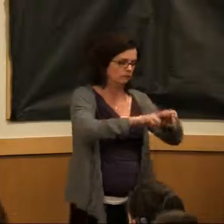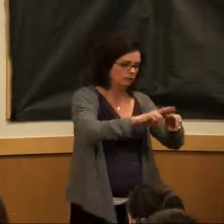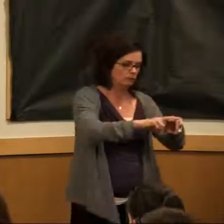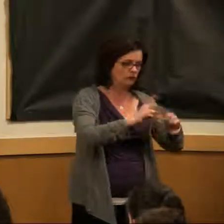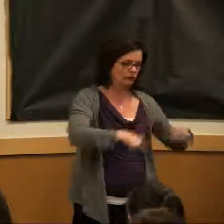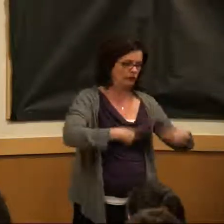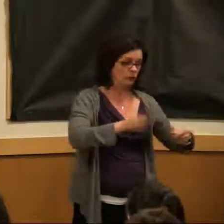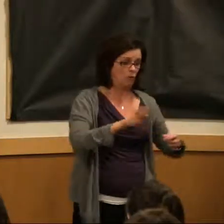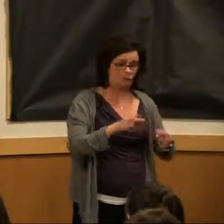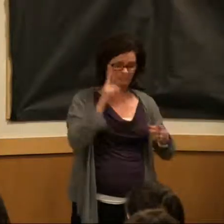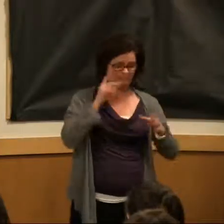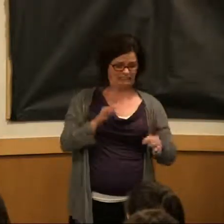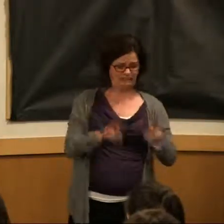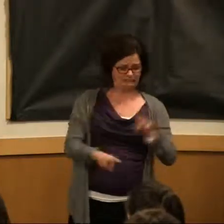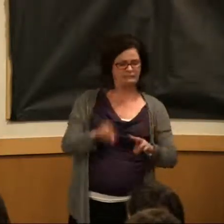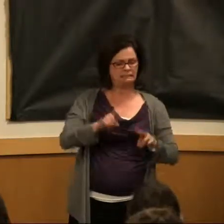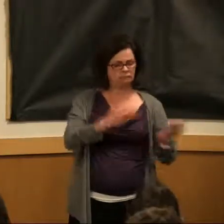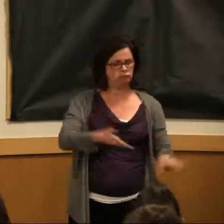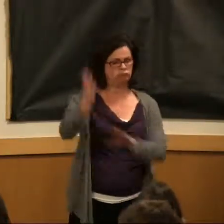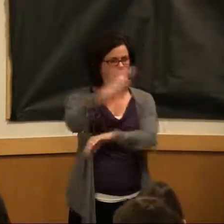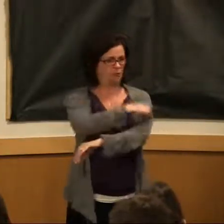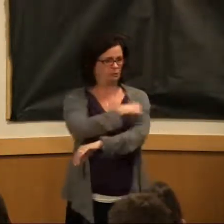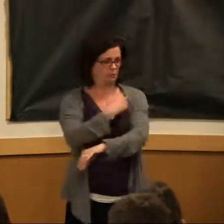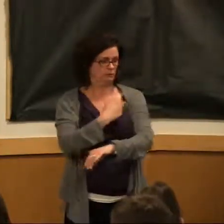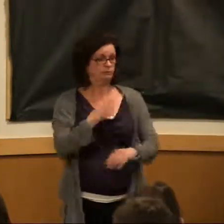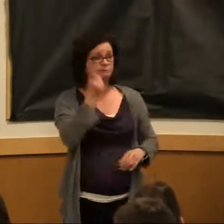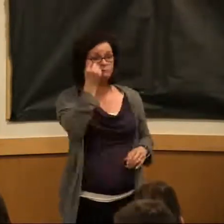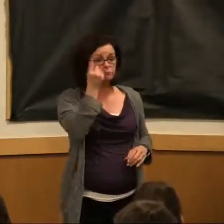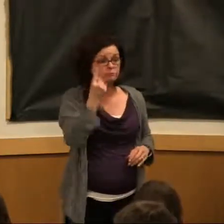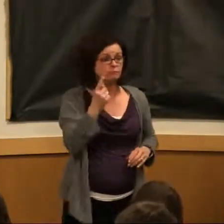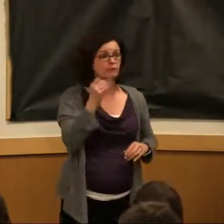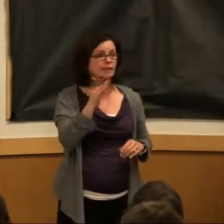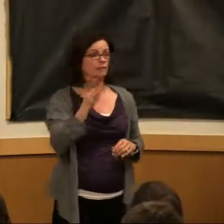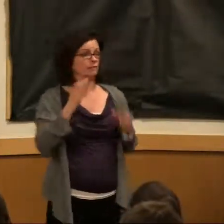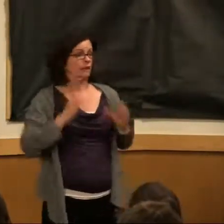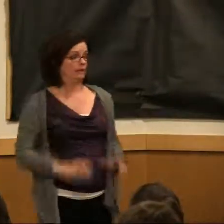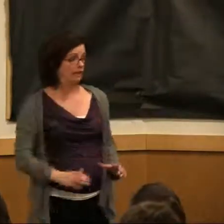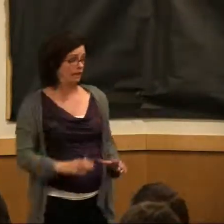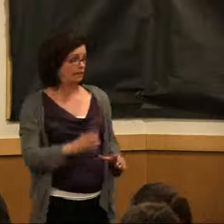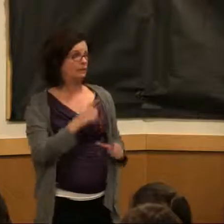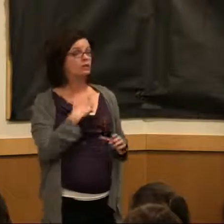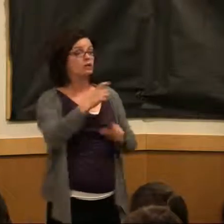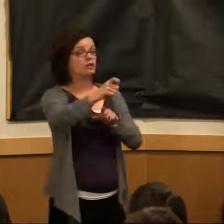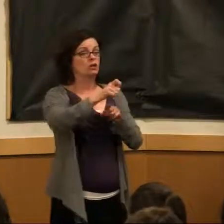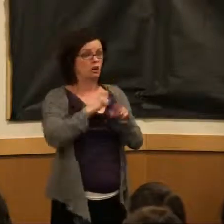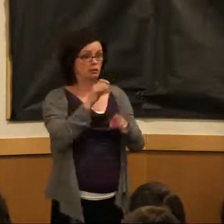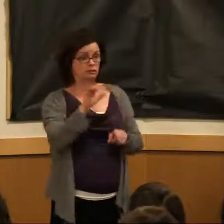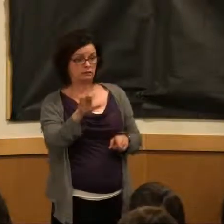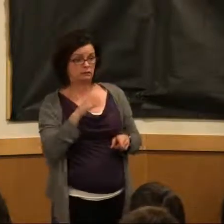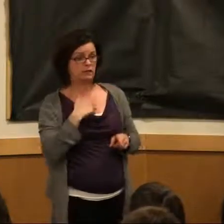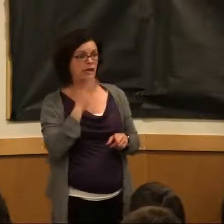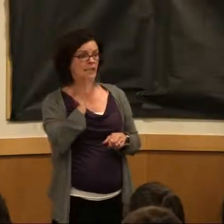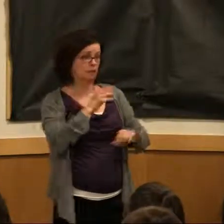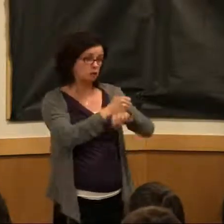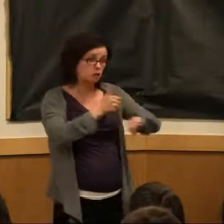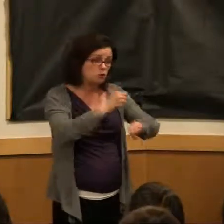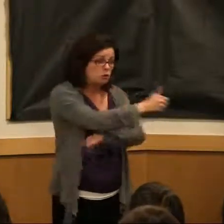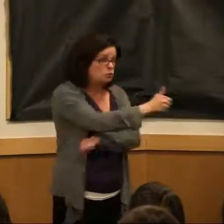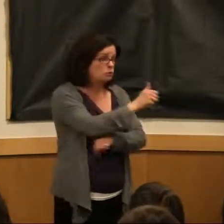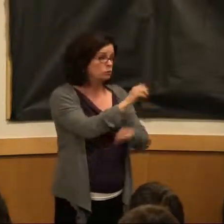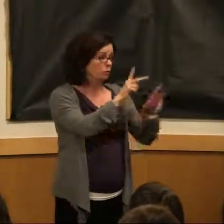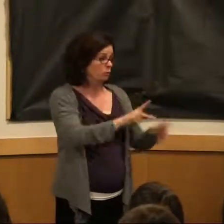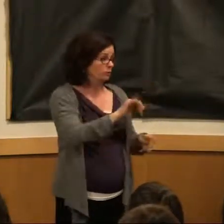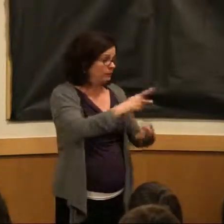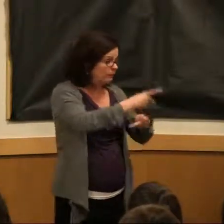hospital. If at any time a client calls us and accuses any of our caregivers that